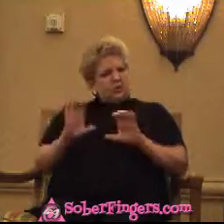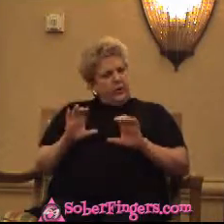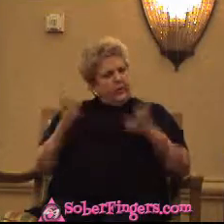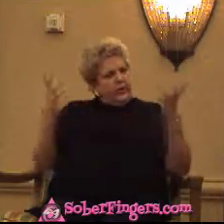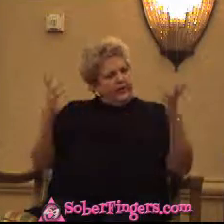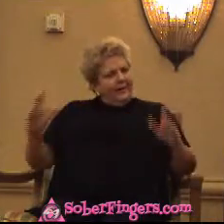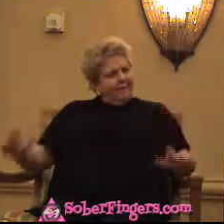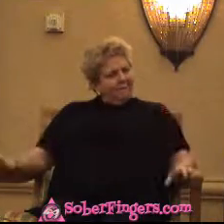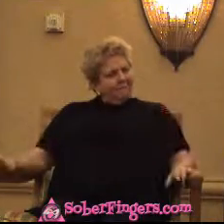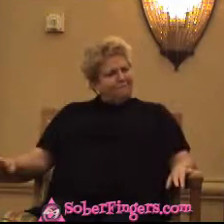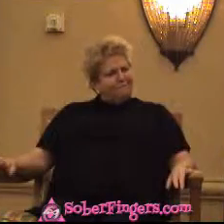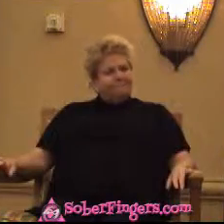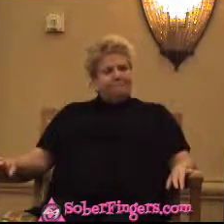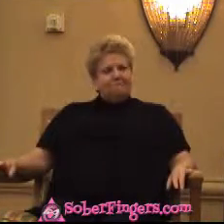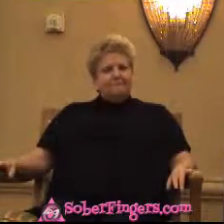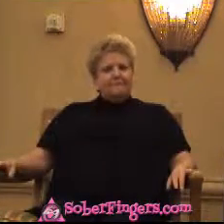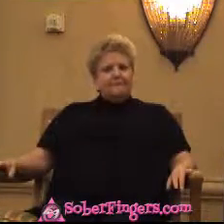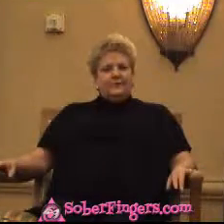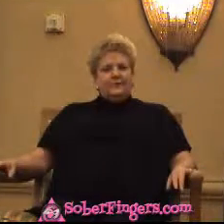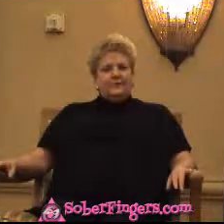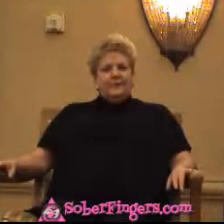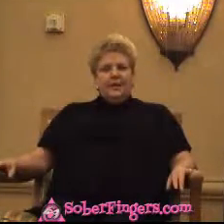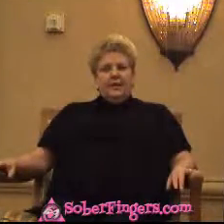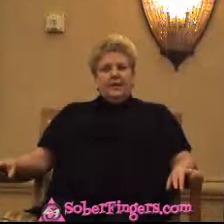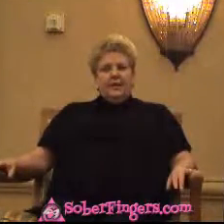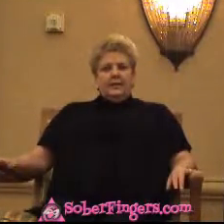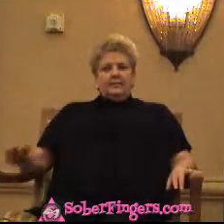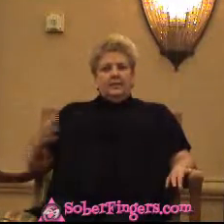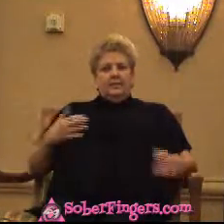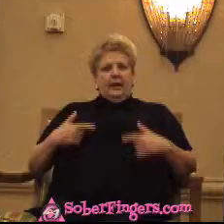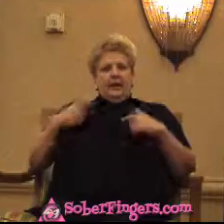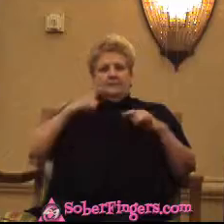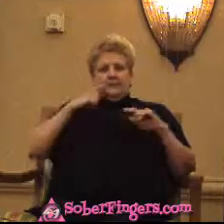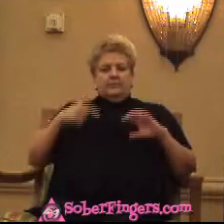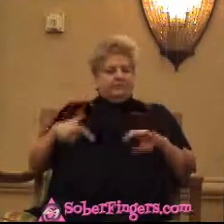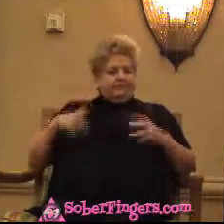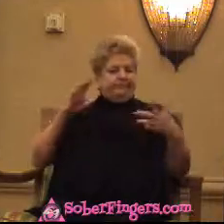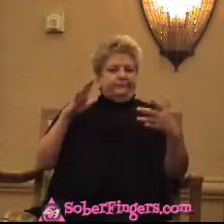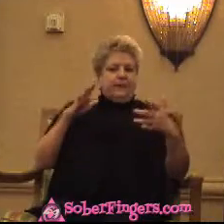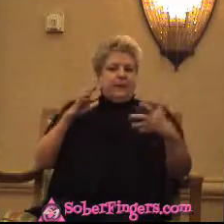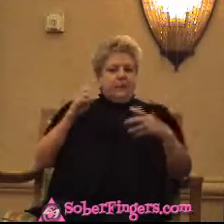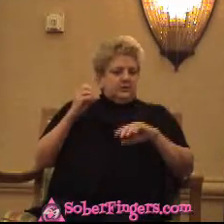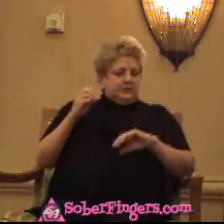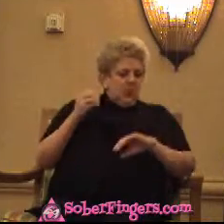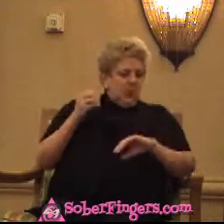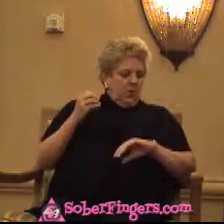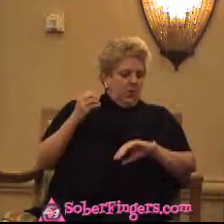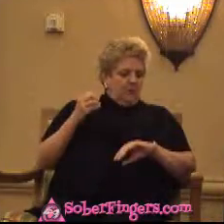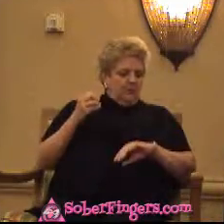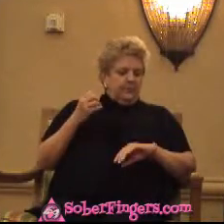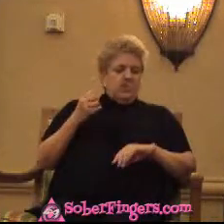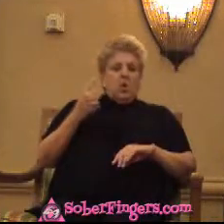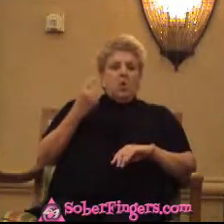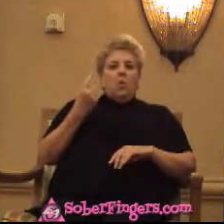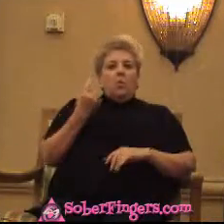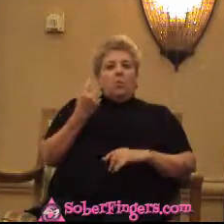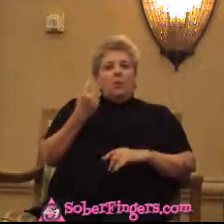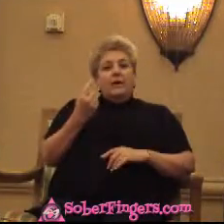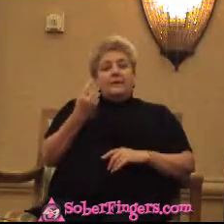it was getting real hectic. And so one Saturday morning on January the 20th, 1974, I